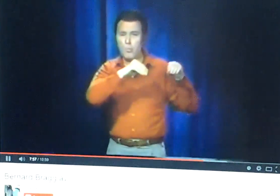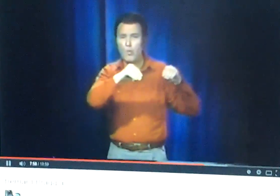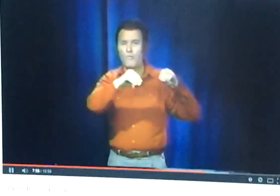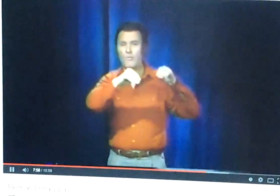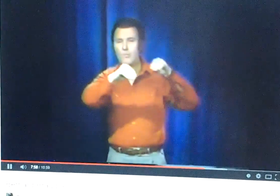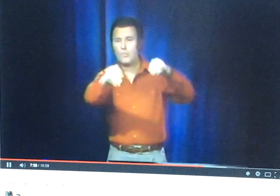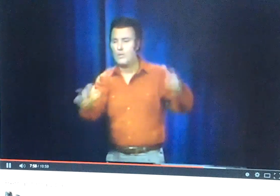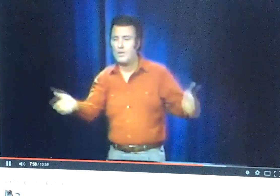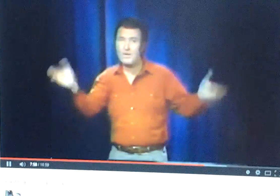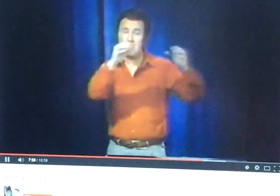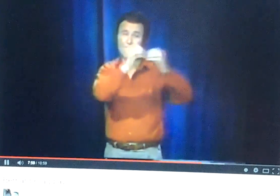make a big pile.